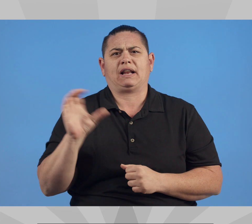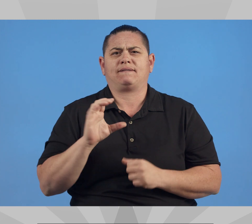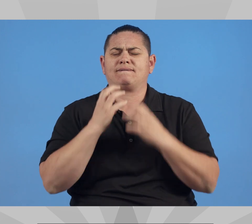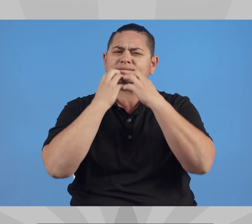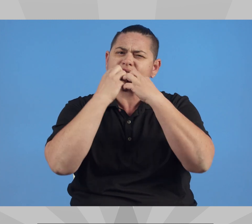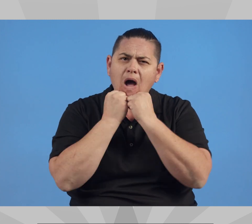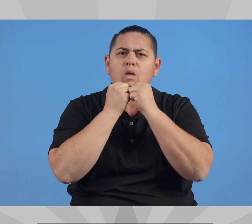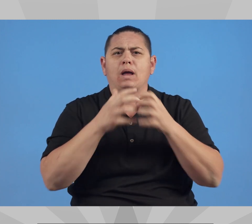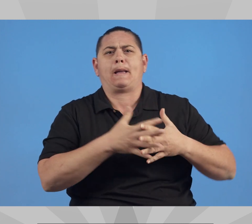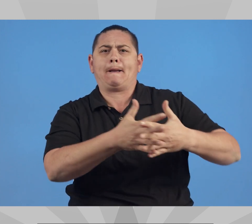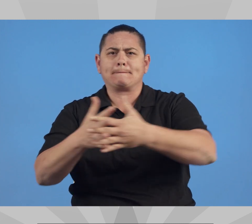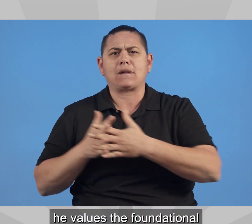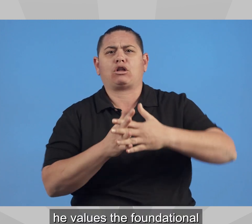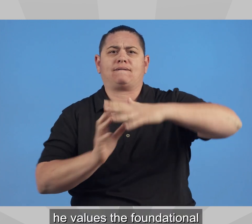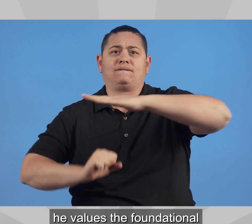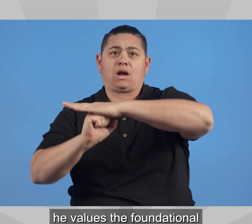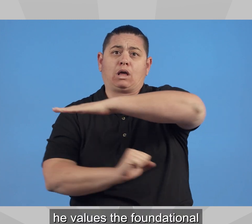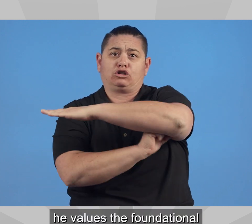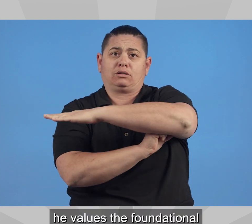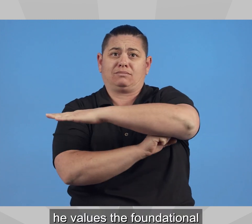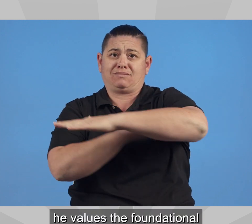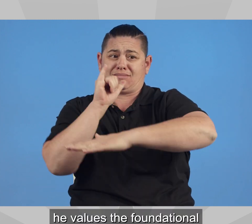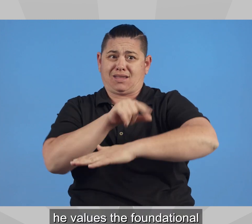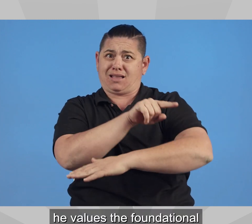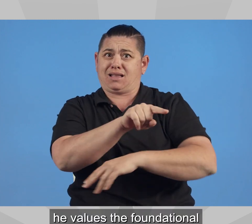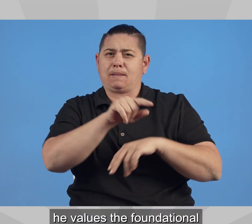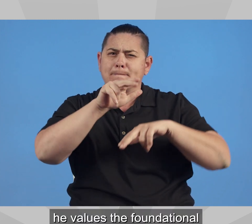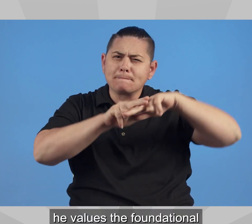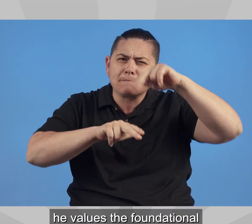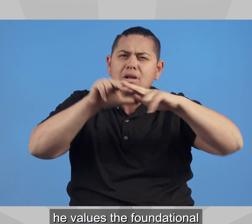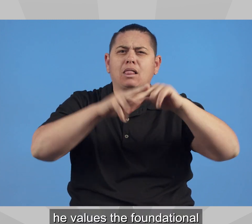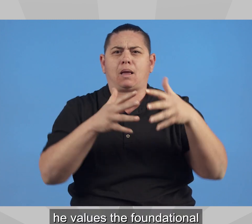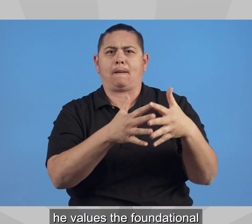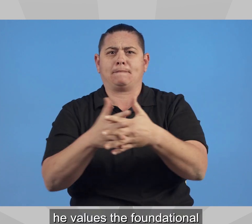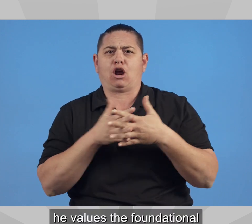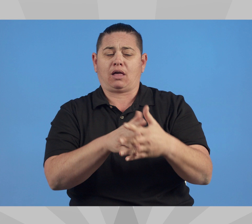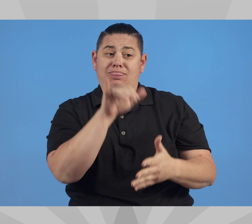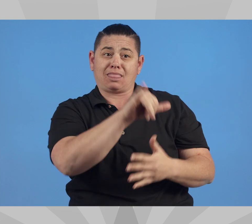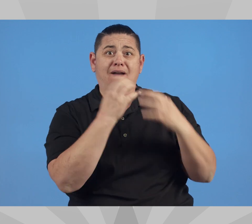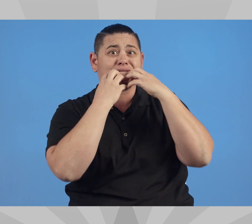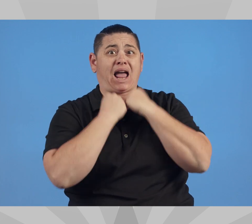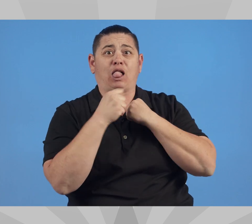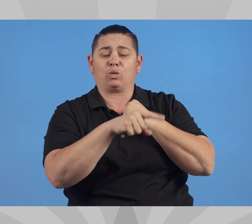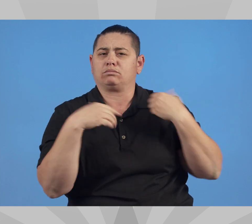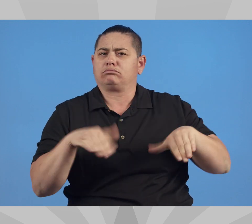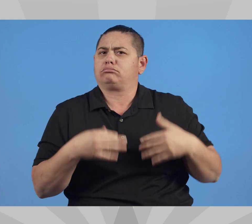And being a true conservative, he values the foundational beliefs that built America.